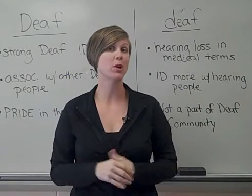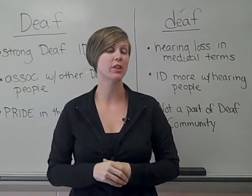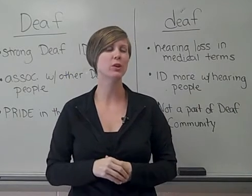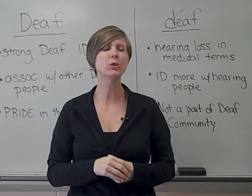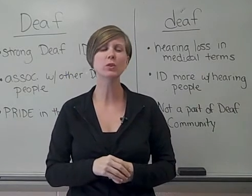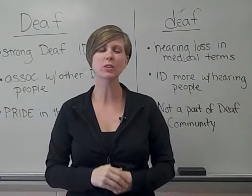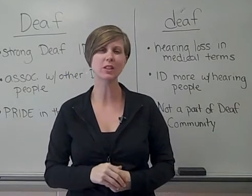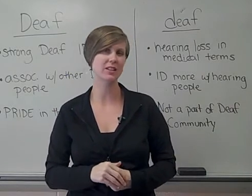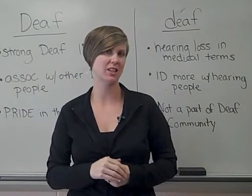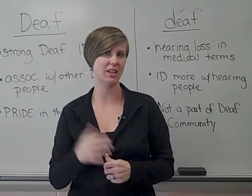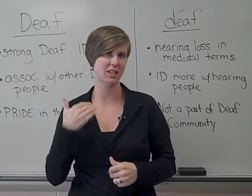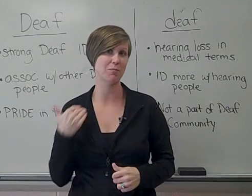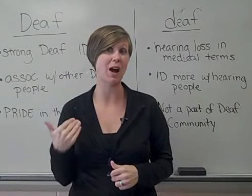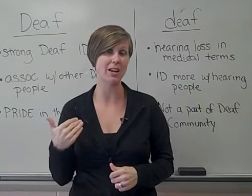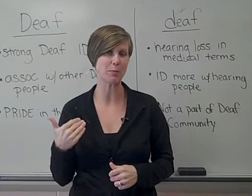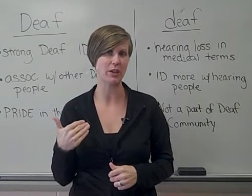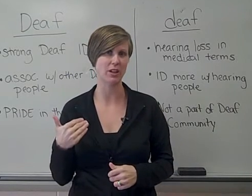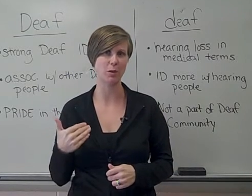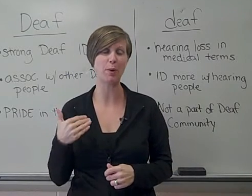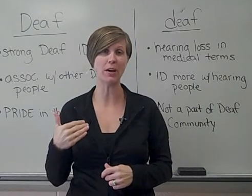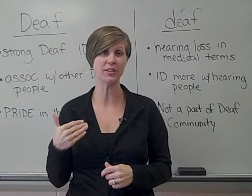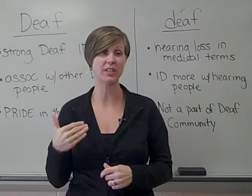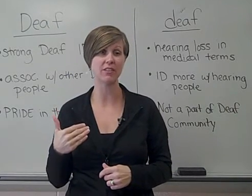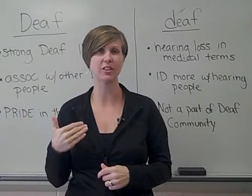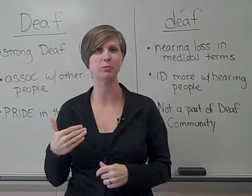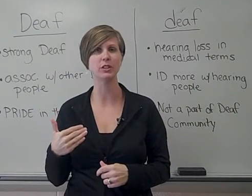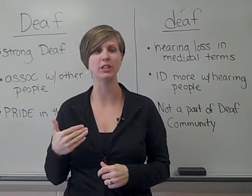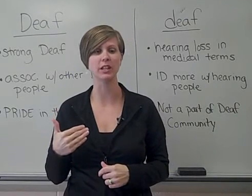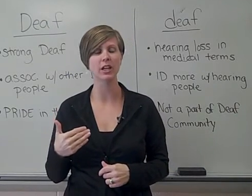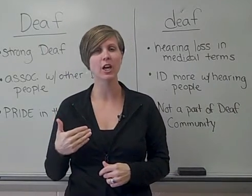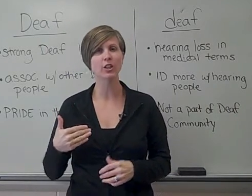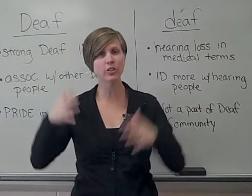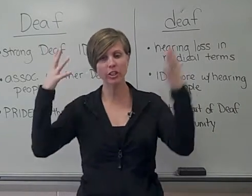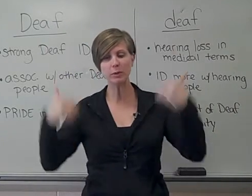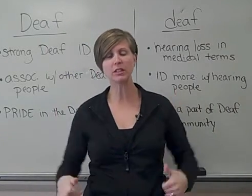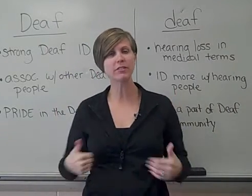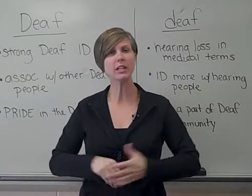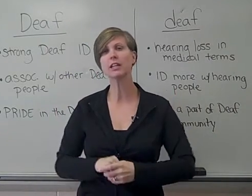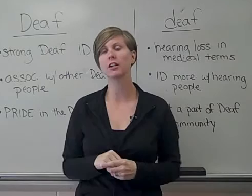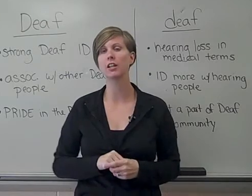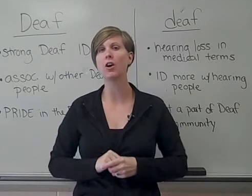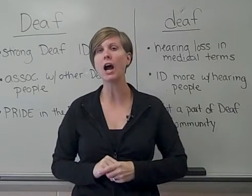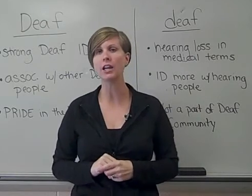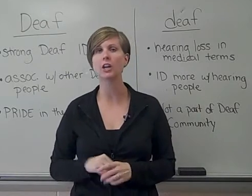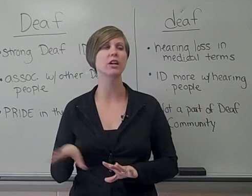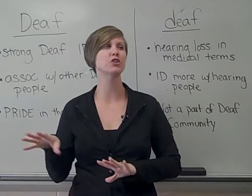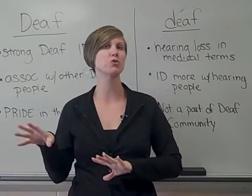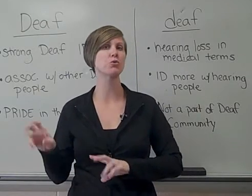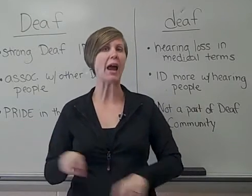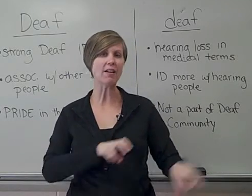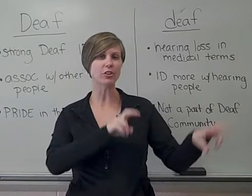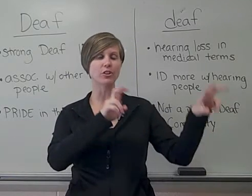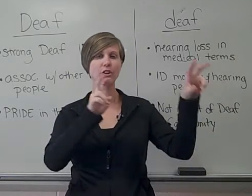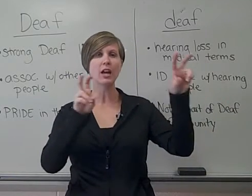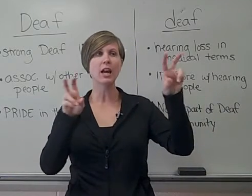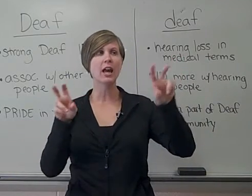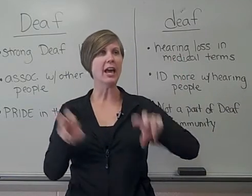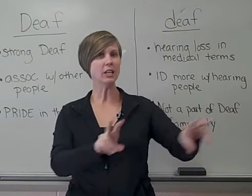one of the coolest things, in my opinion, about the deaf community. You could be living here in Ohio and travel